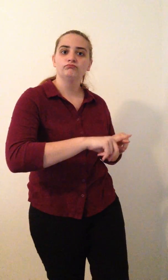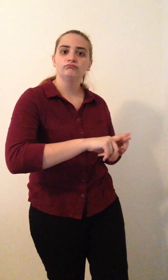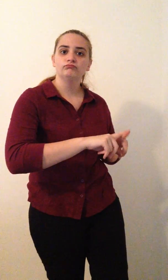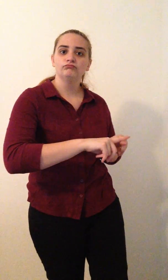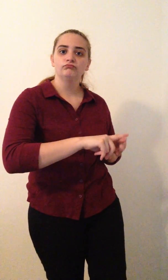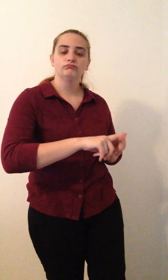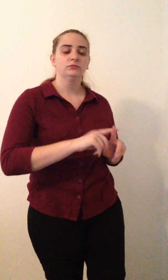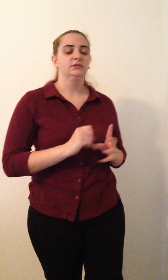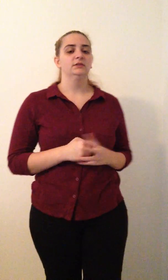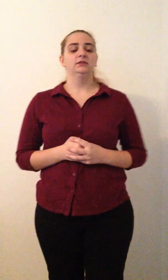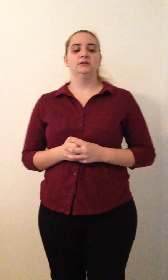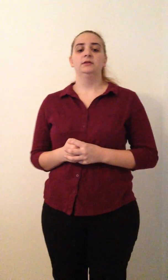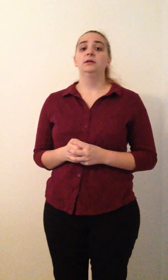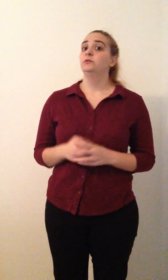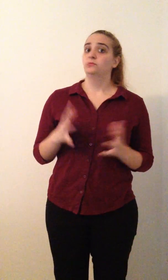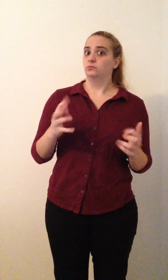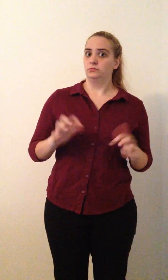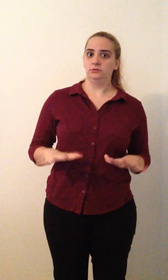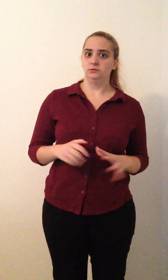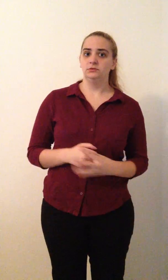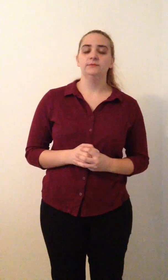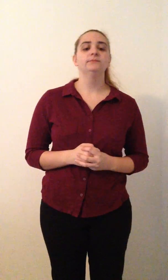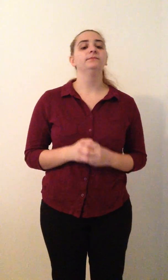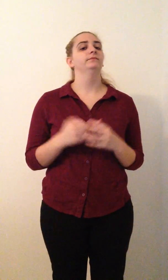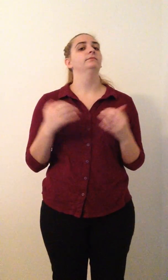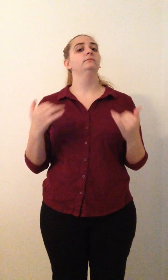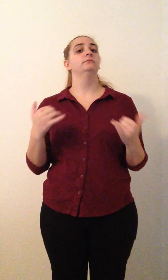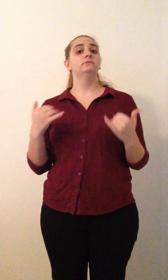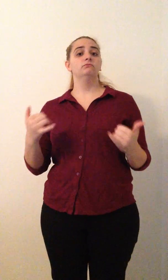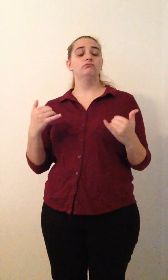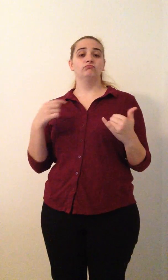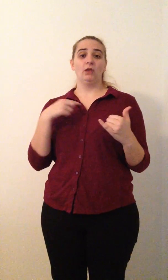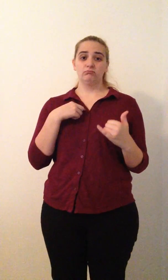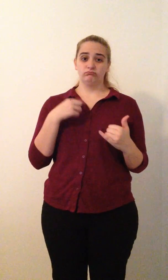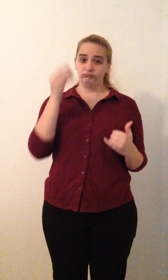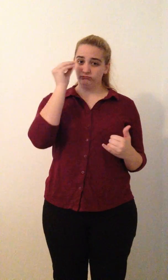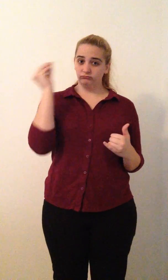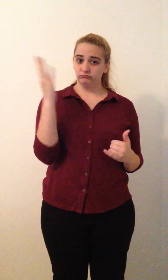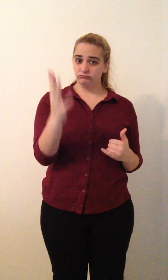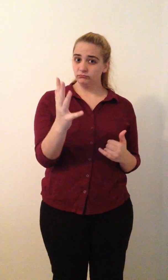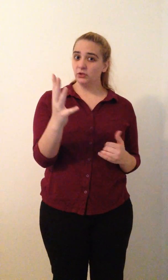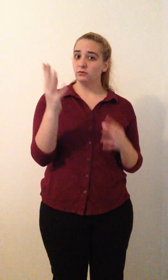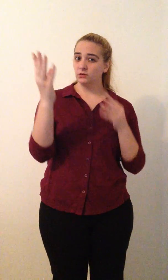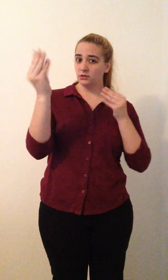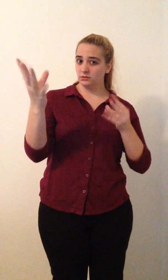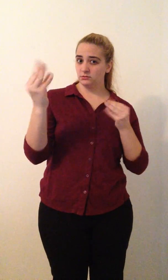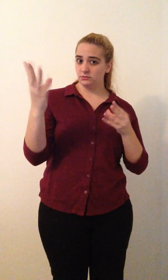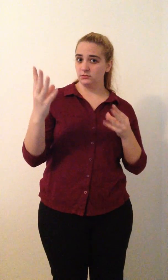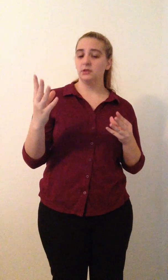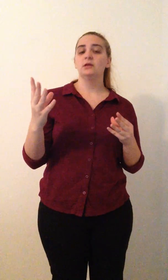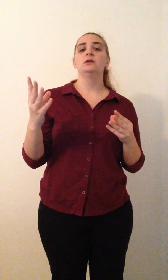All right, so now I'm going to share some information on avoidant attachment